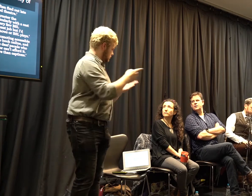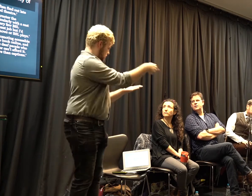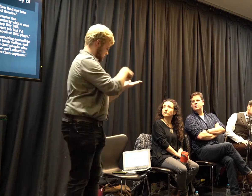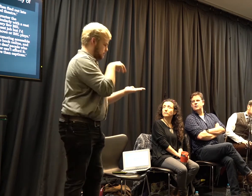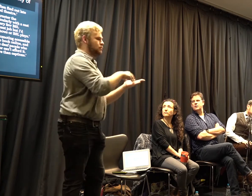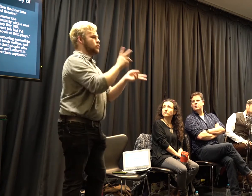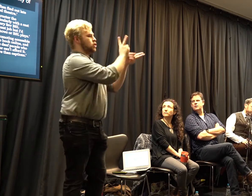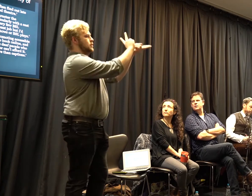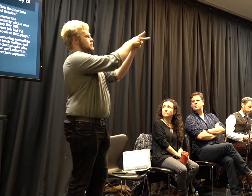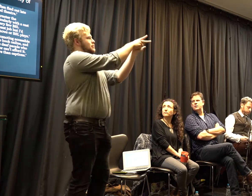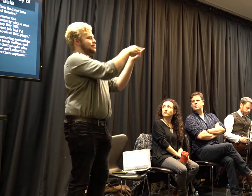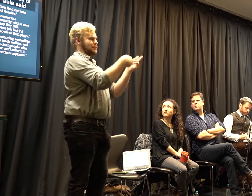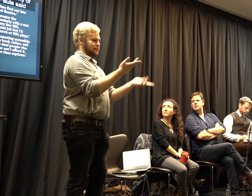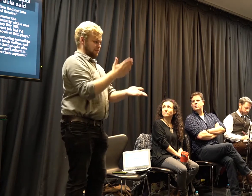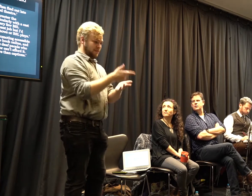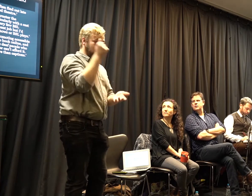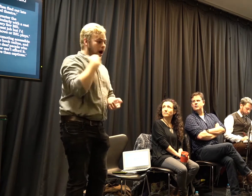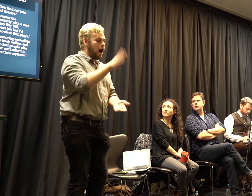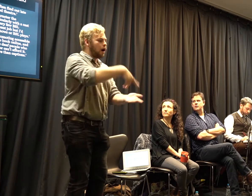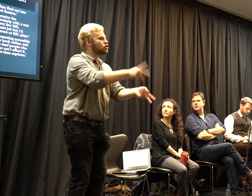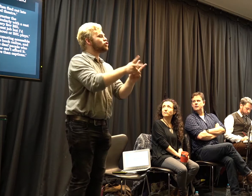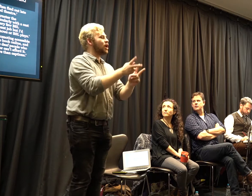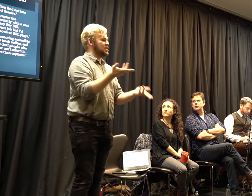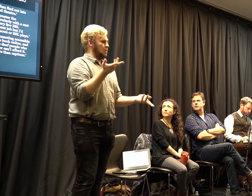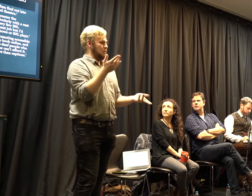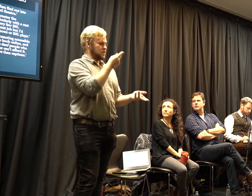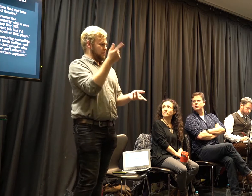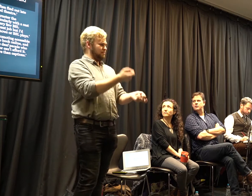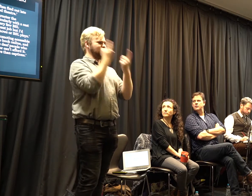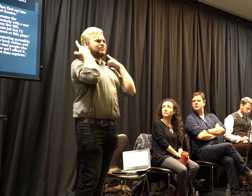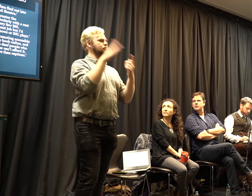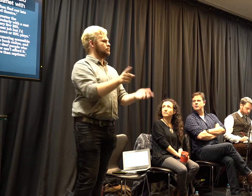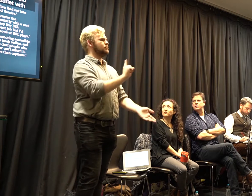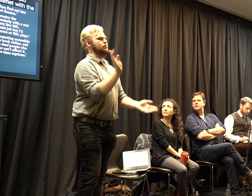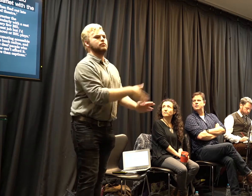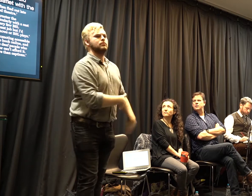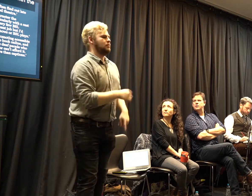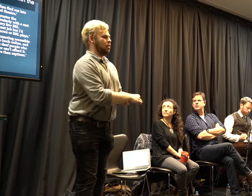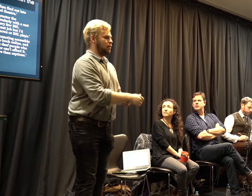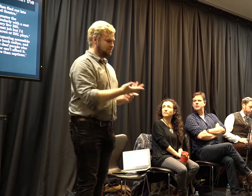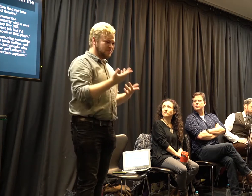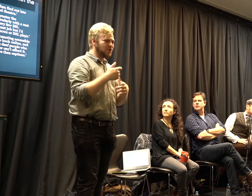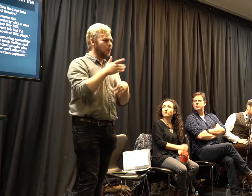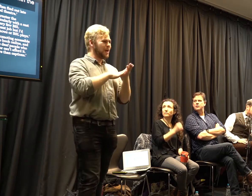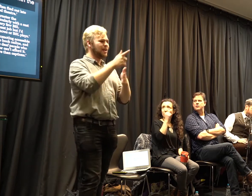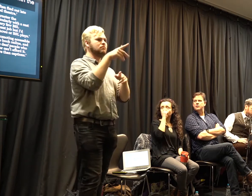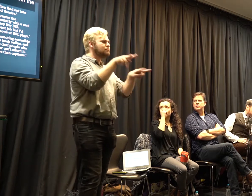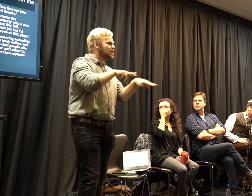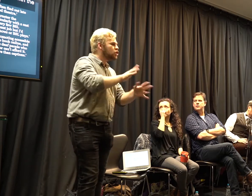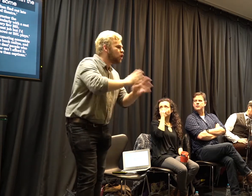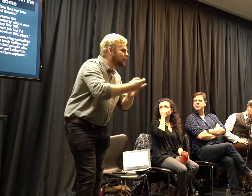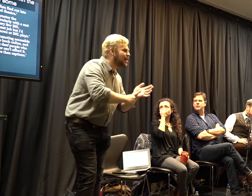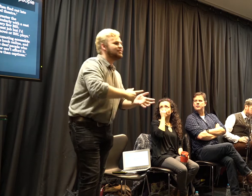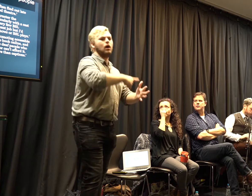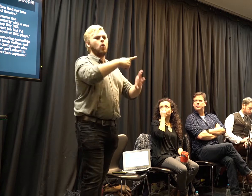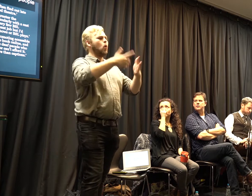said earlier, sometimes we're often handed a leaflet with the emblem for sign language interpreters, and some people don't know what that means, or they don't know who